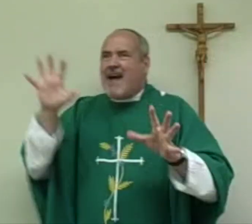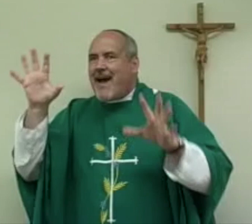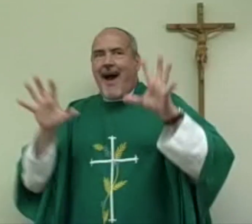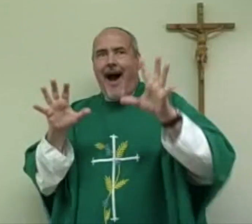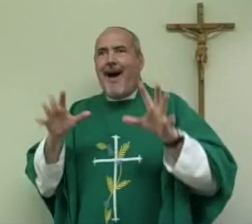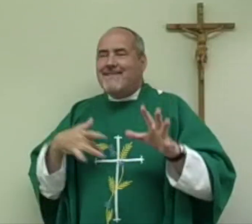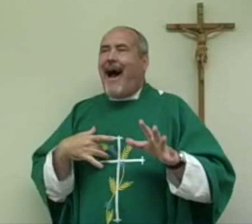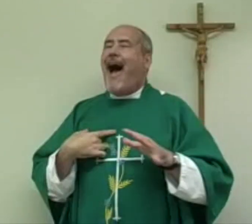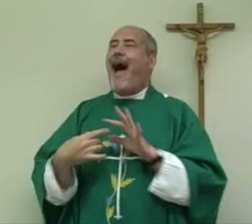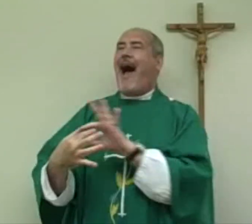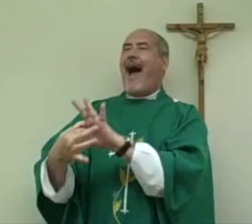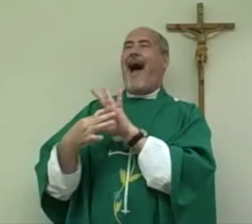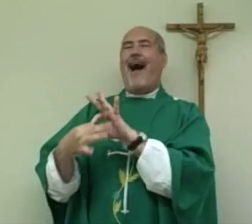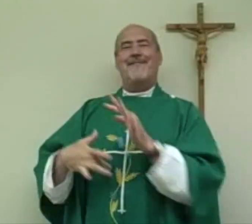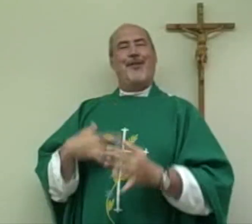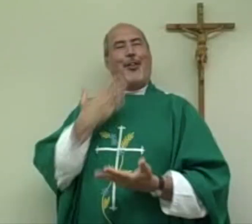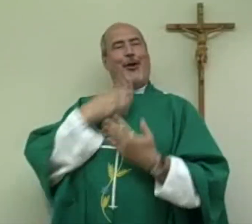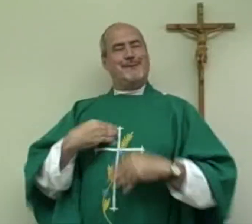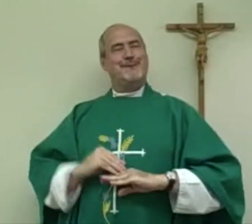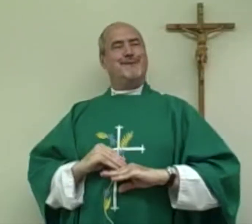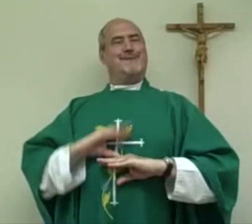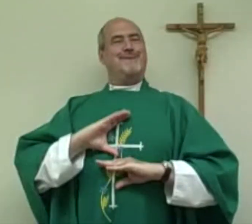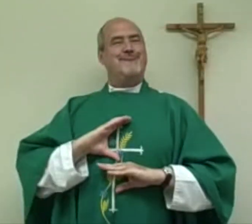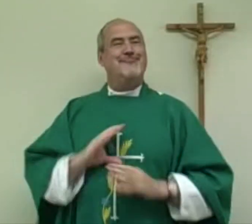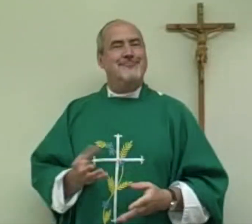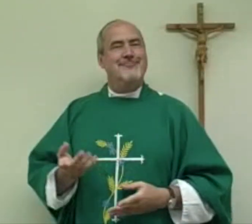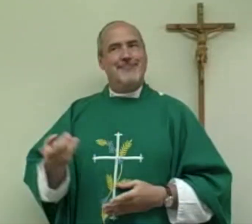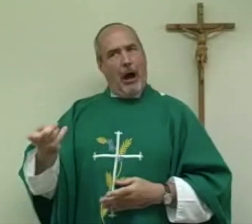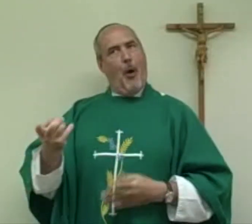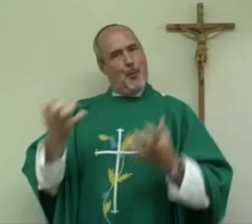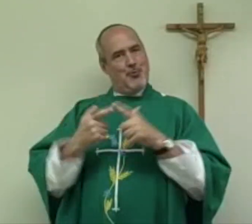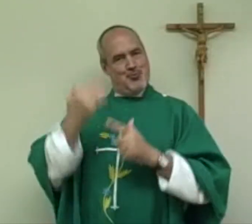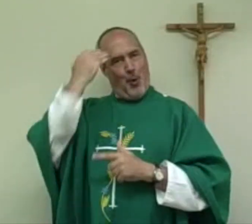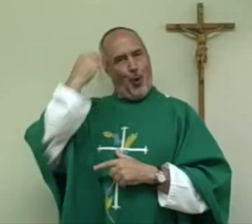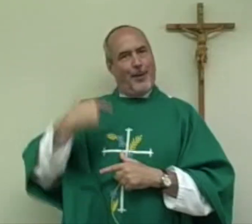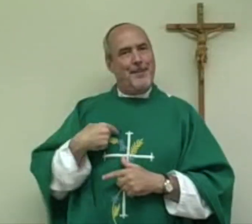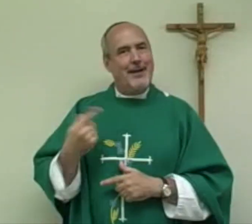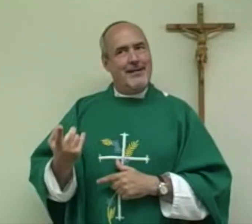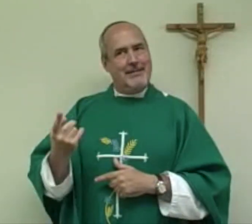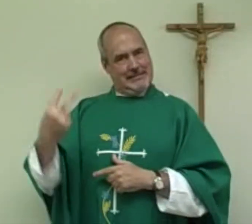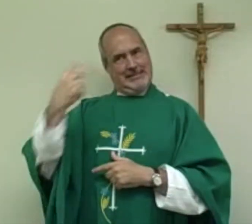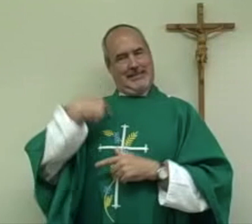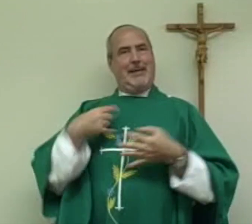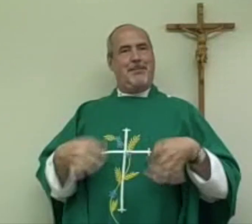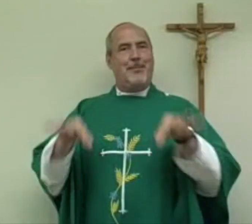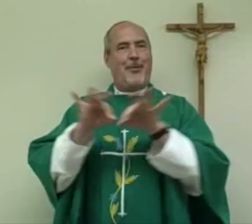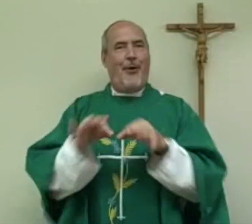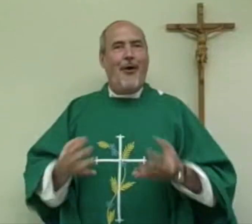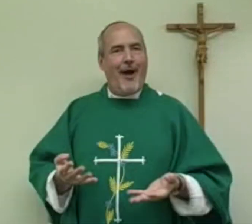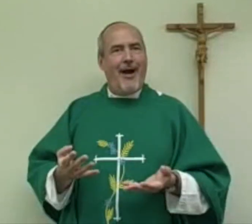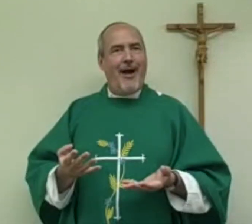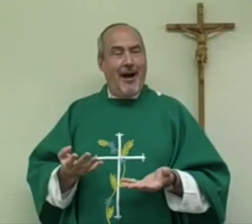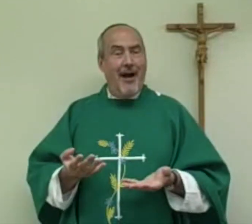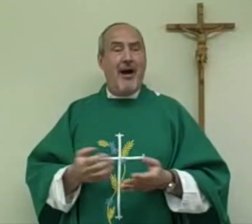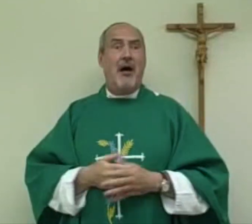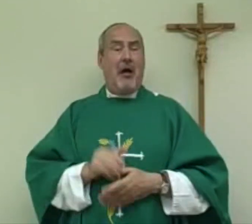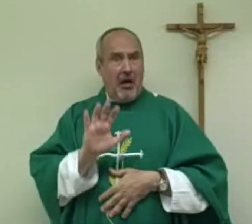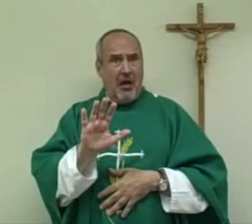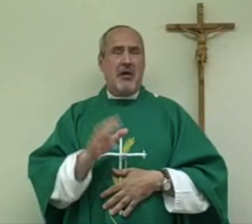with me and would try and mouth things, write things down, and that made me feel really good that they saw me as being